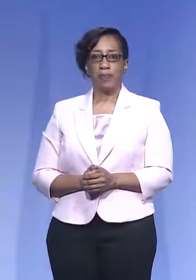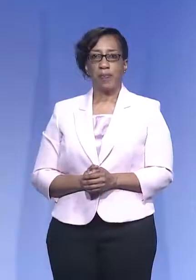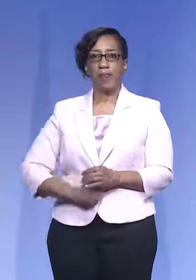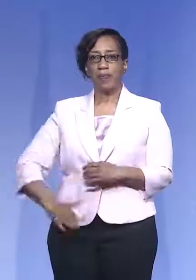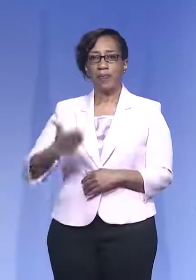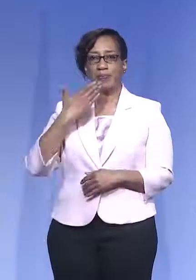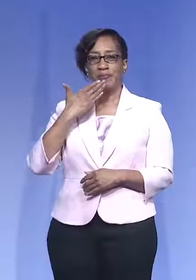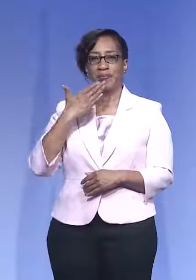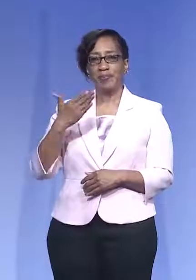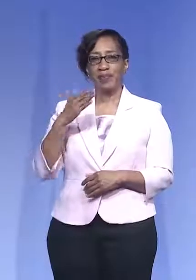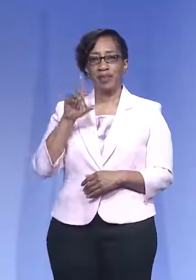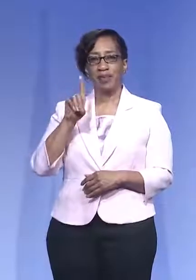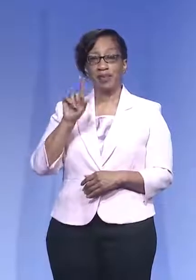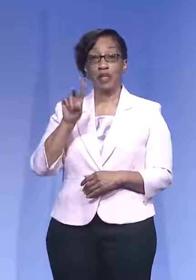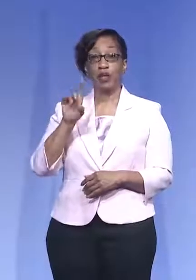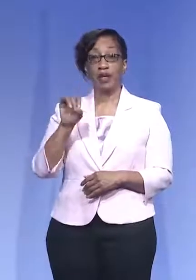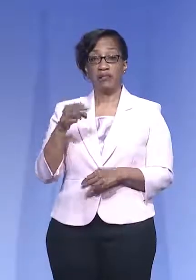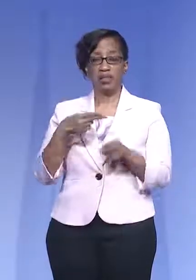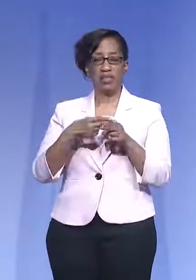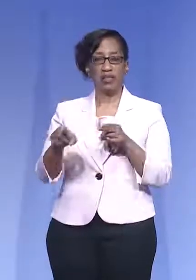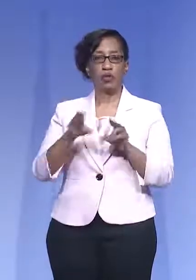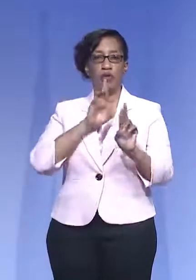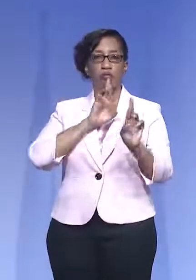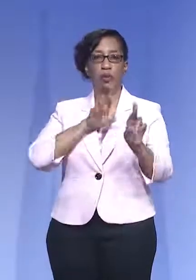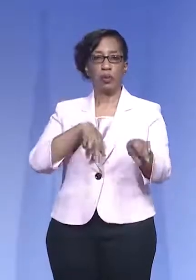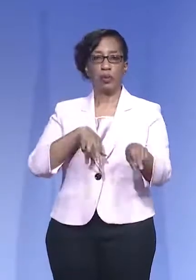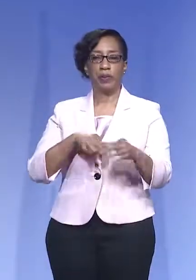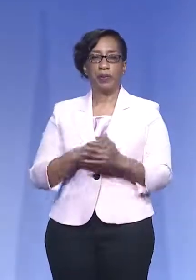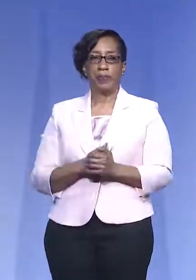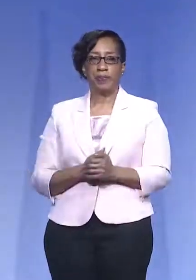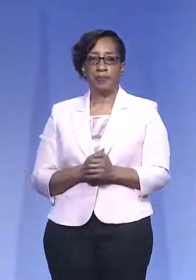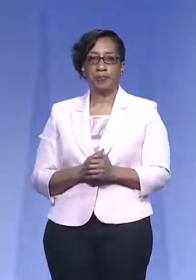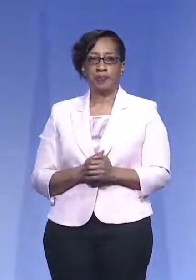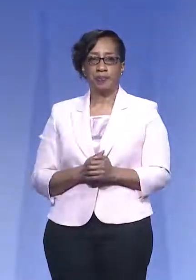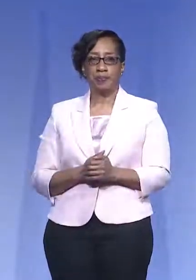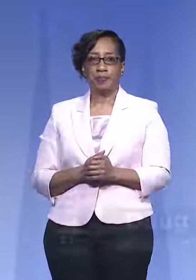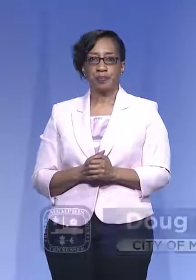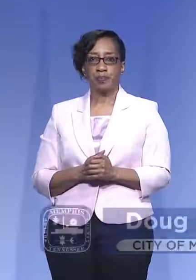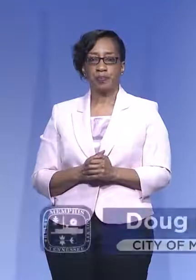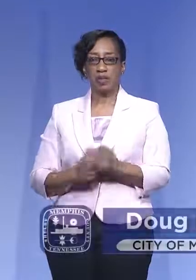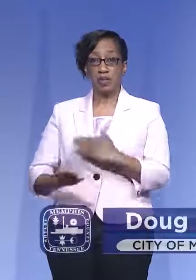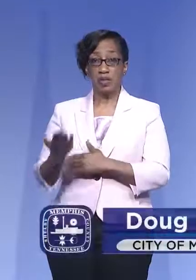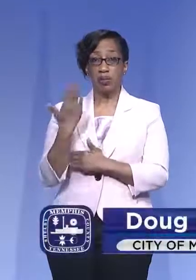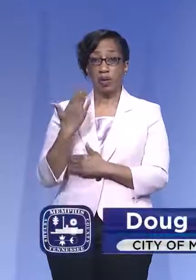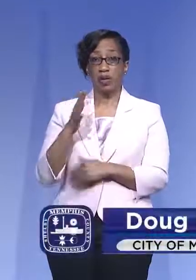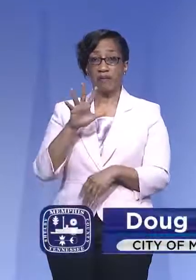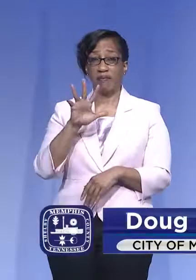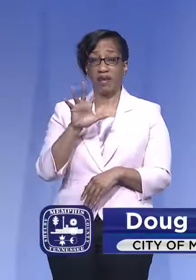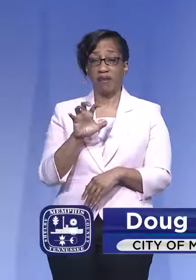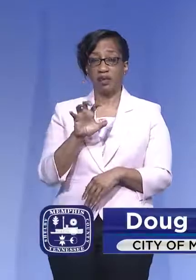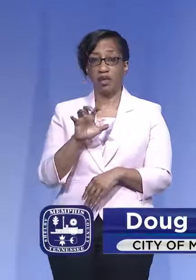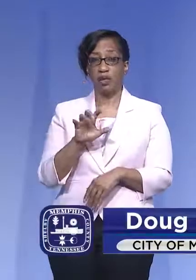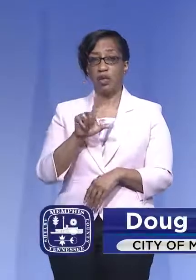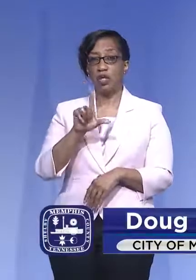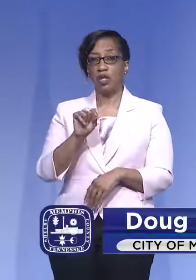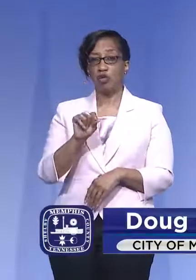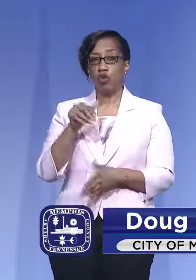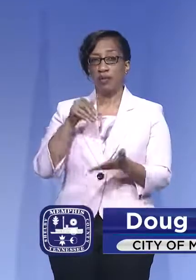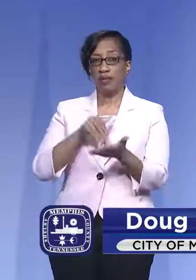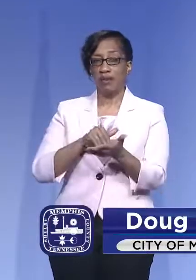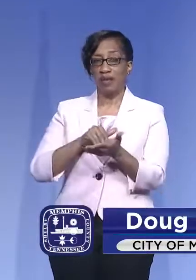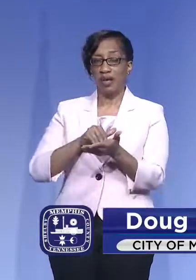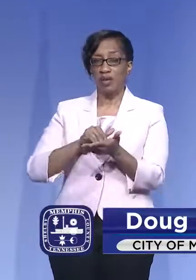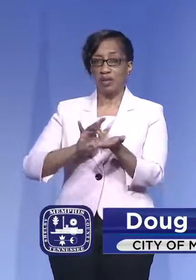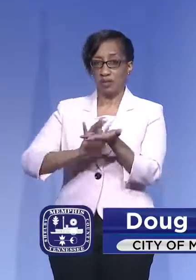Thank you, David. Very brief report today. As David said, we have, as of this morning, 520,000 vaccines delivered